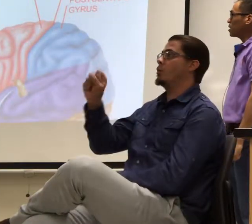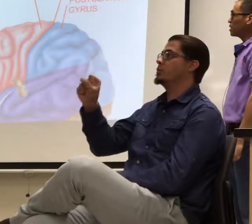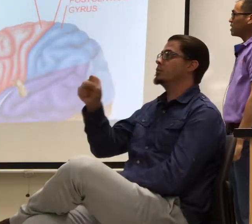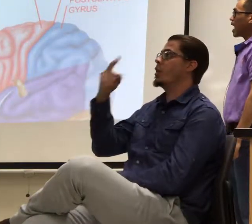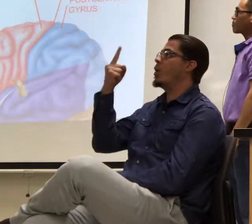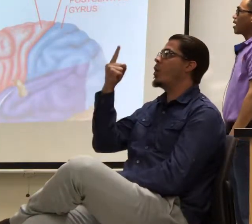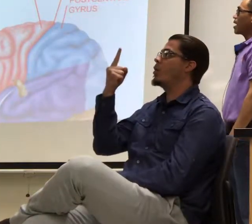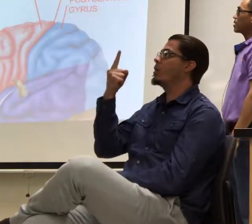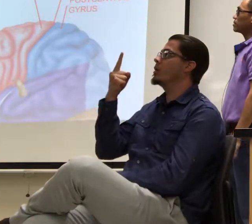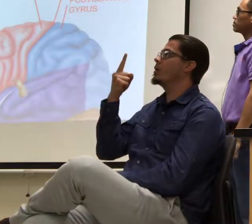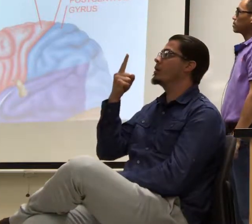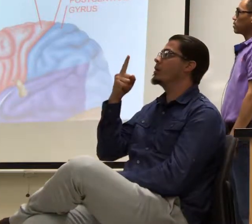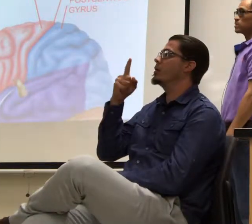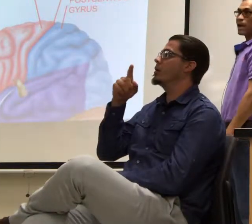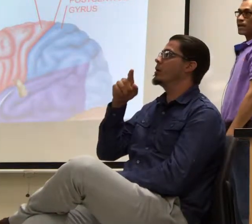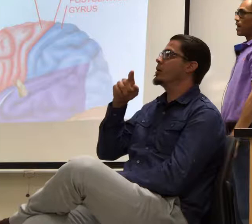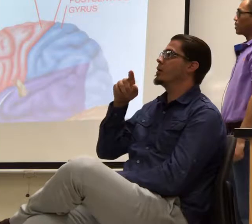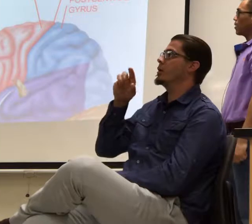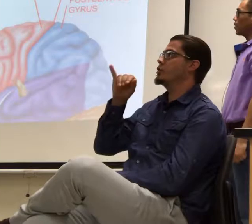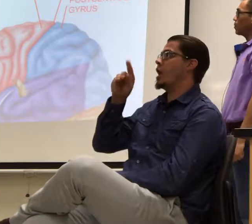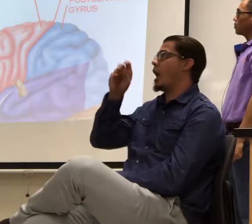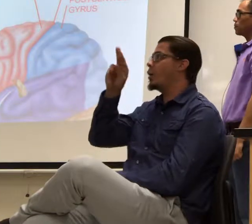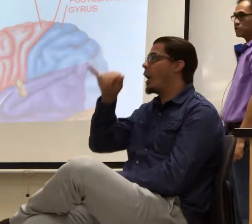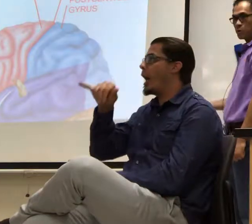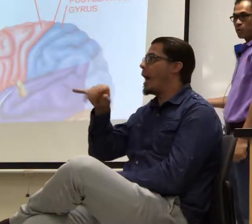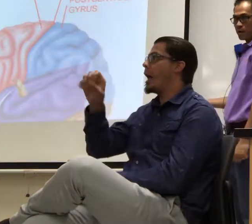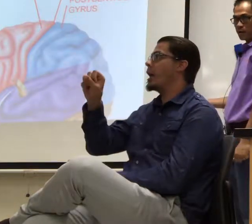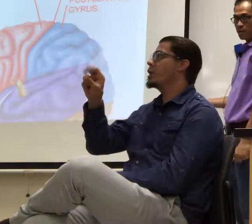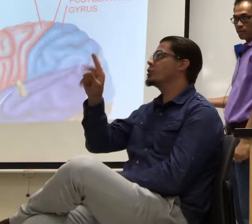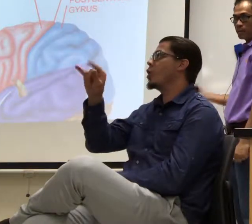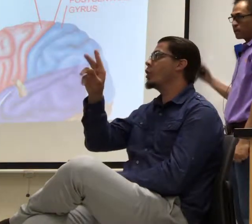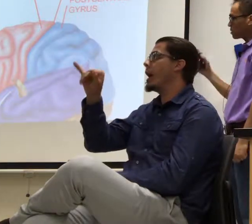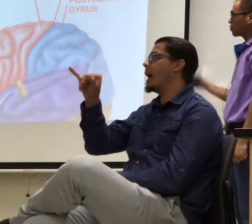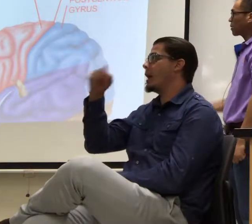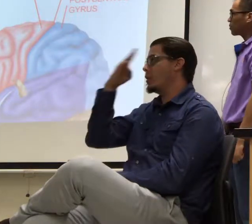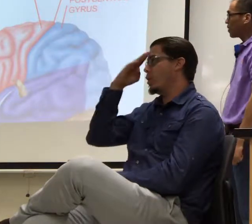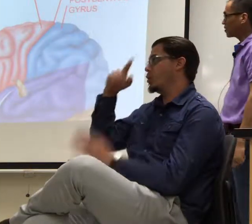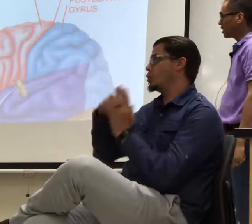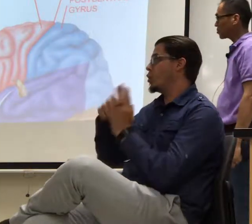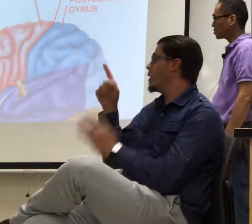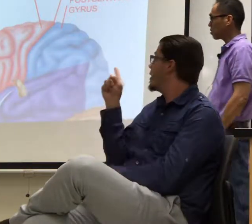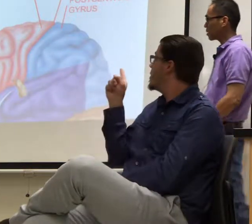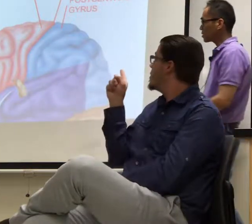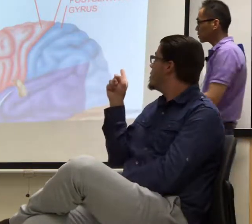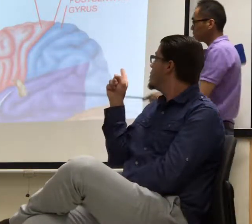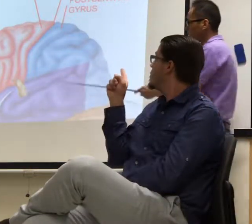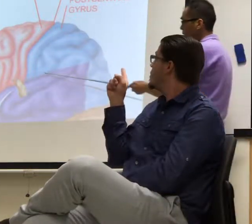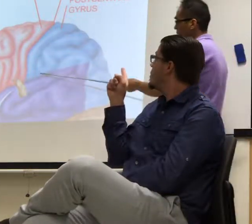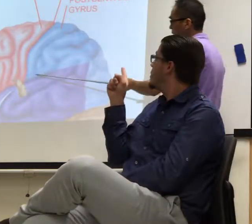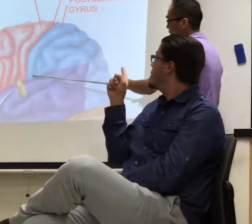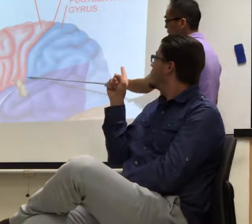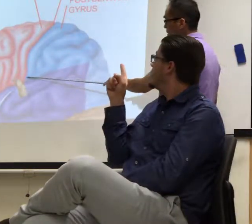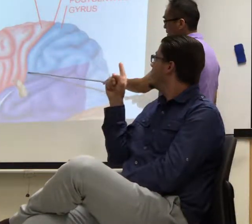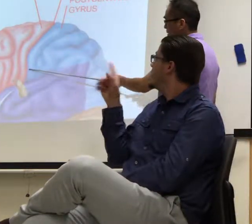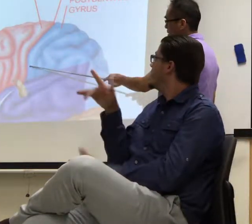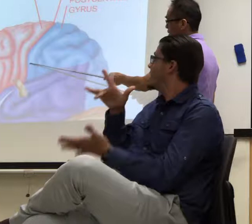the only gyri and sulci you got to know is shown right here. Let's remember that the central sulcus,